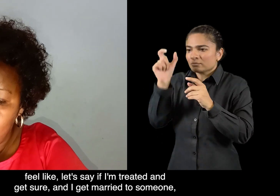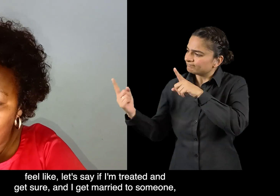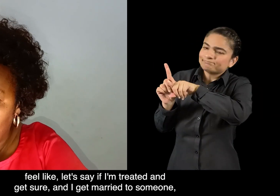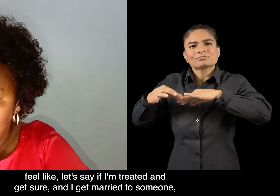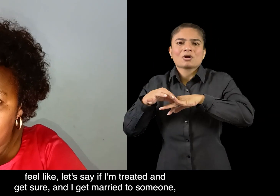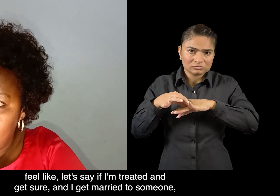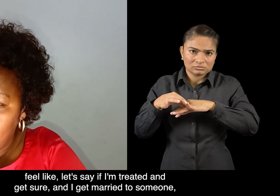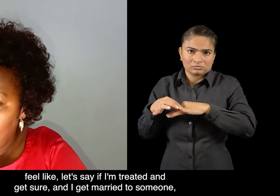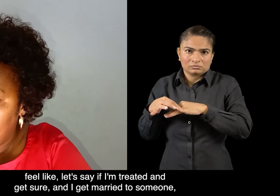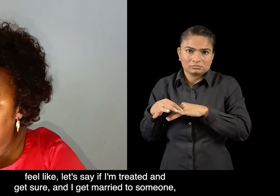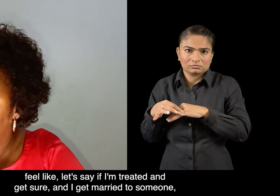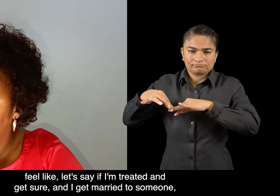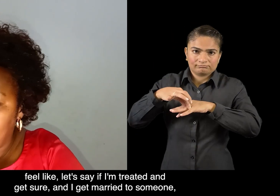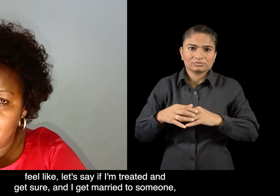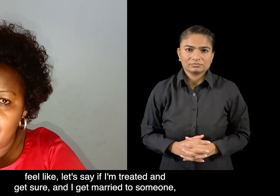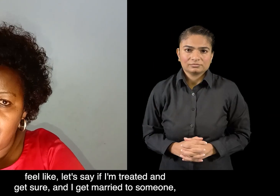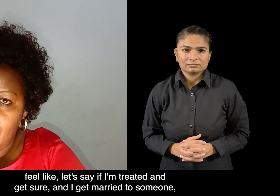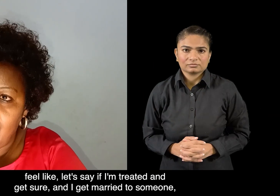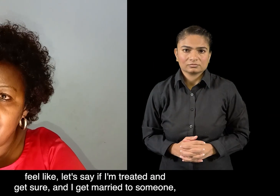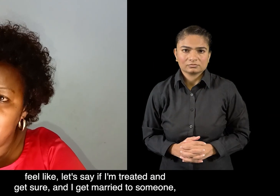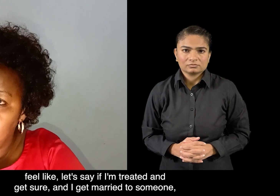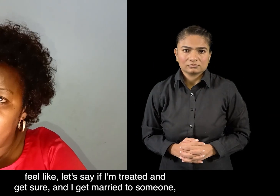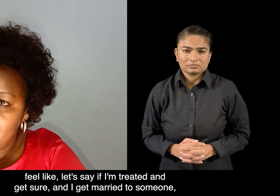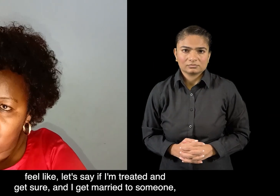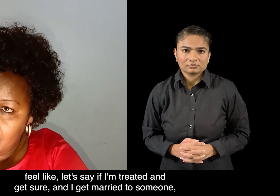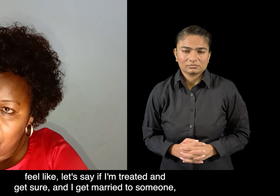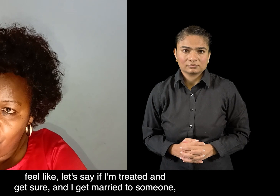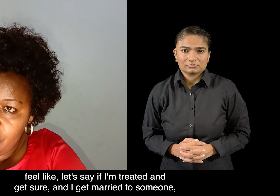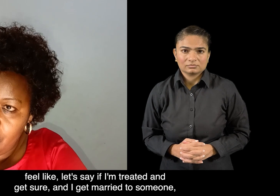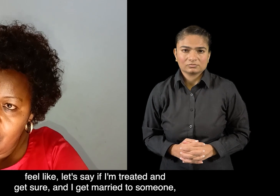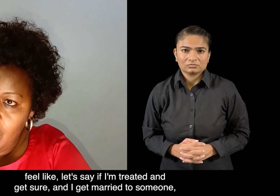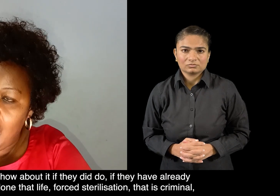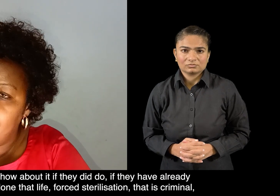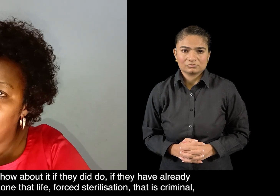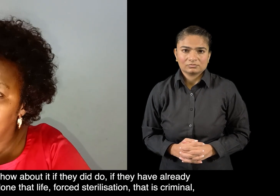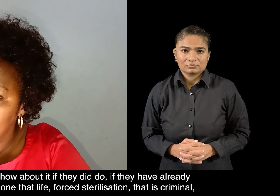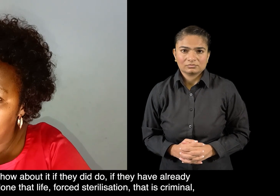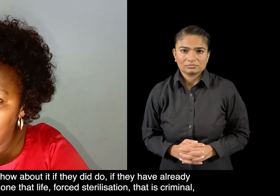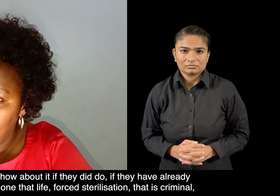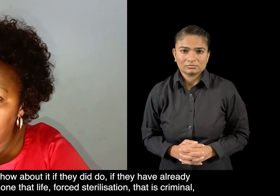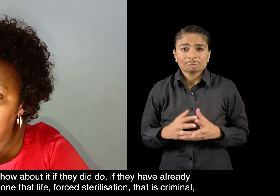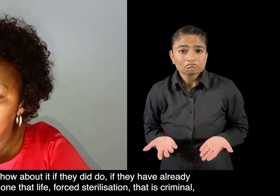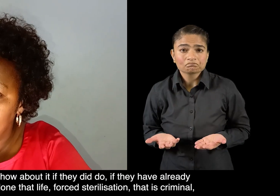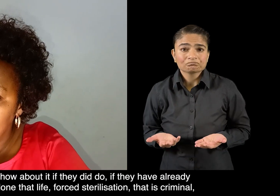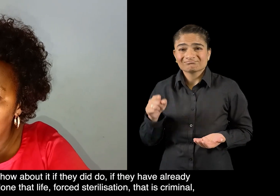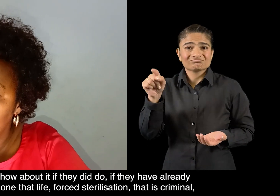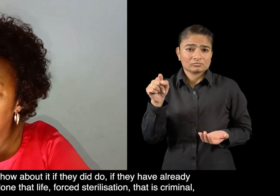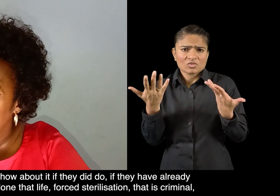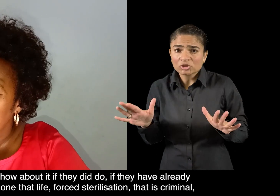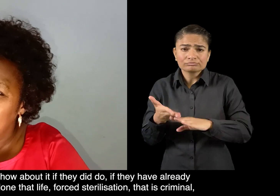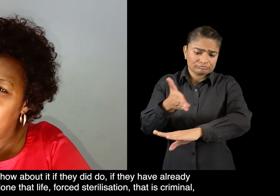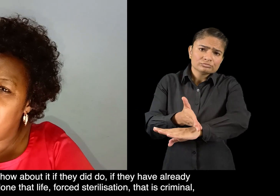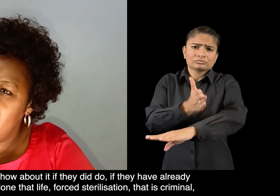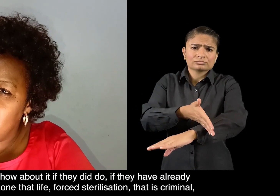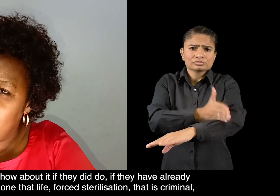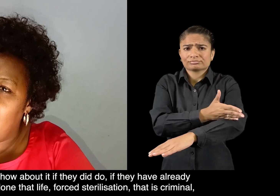get cured and I get married to someone, how about it if they